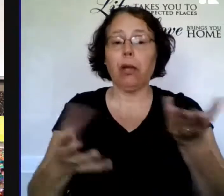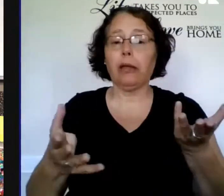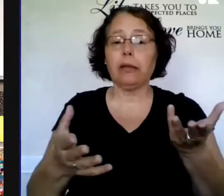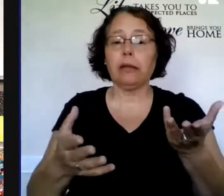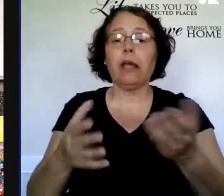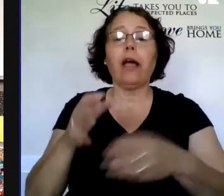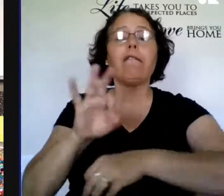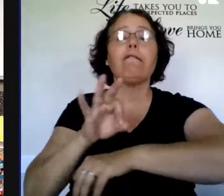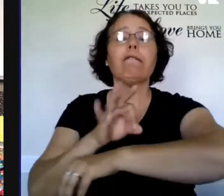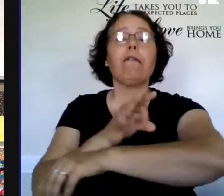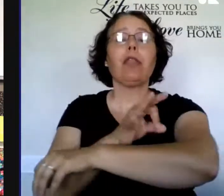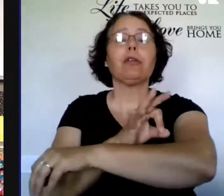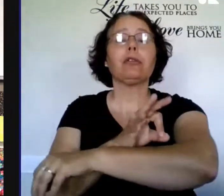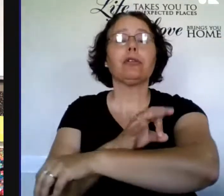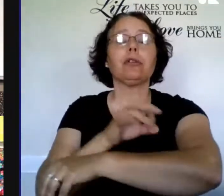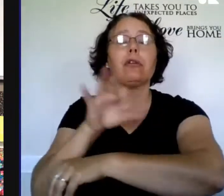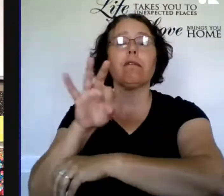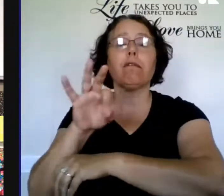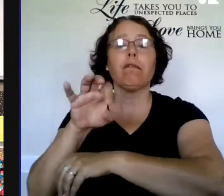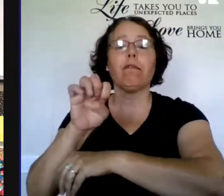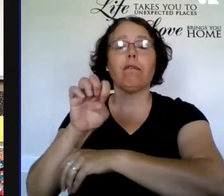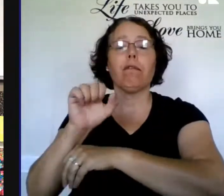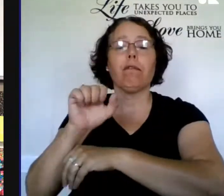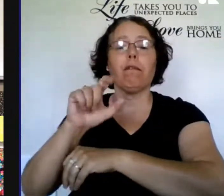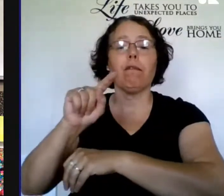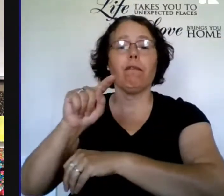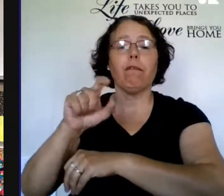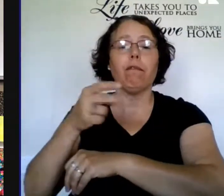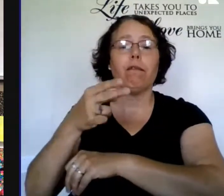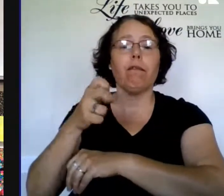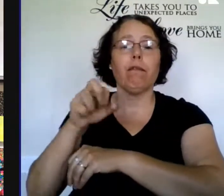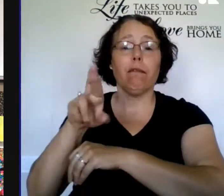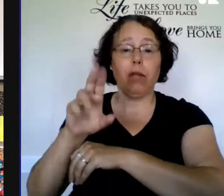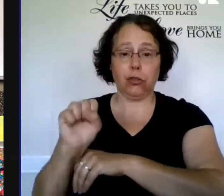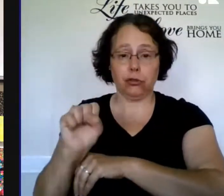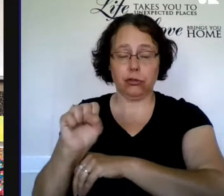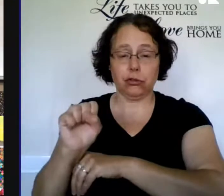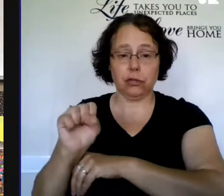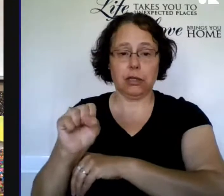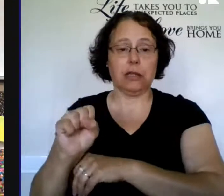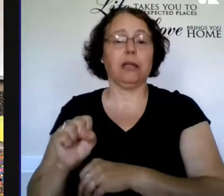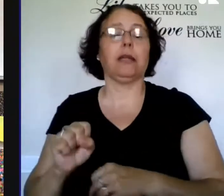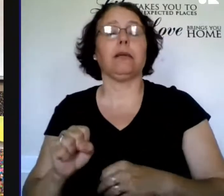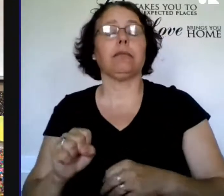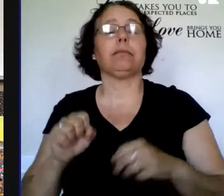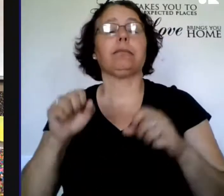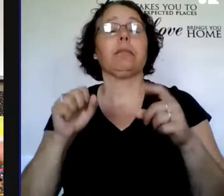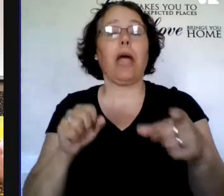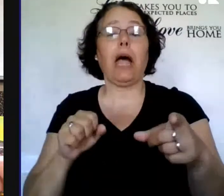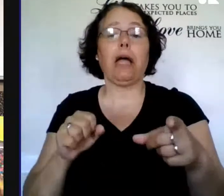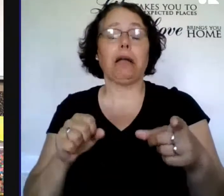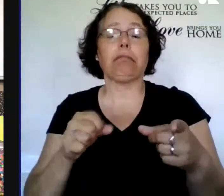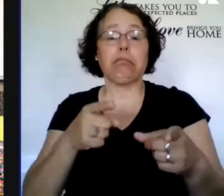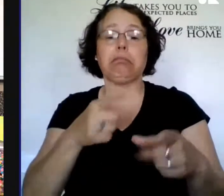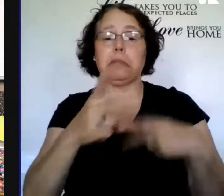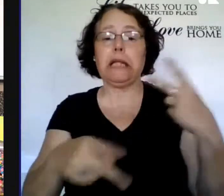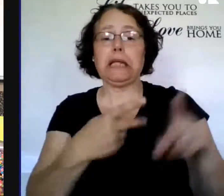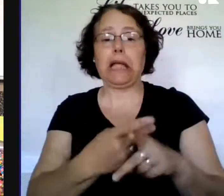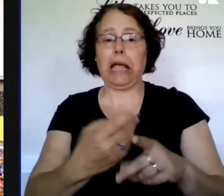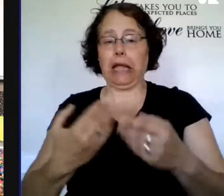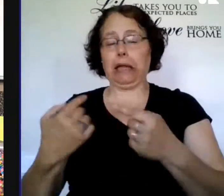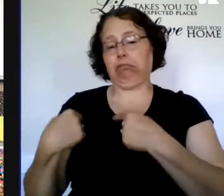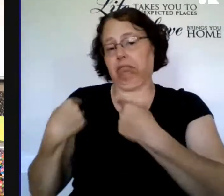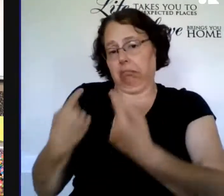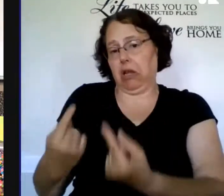feather, but at my house, I had also had these, and I brought these in this morning to kind of show you